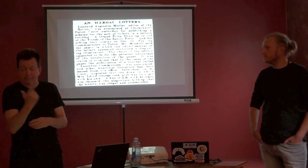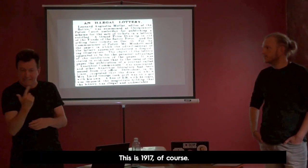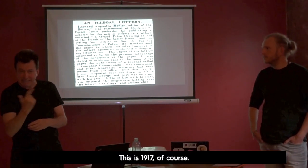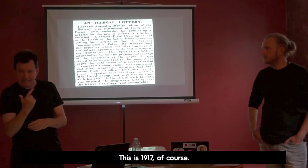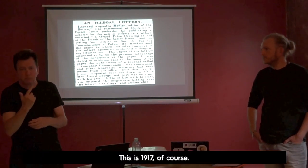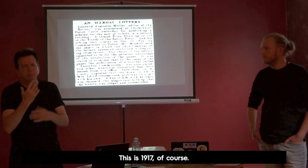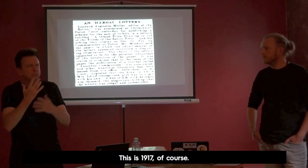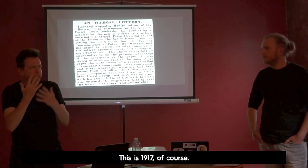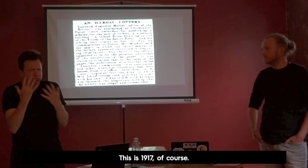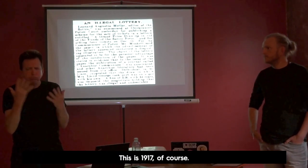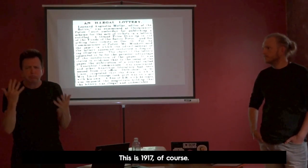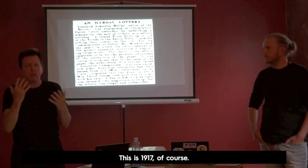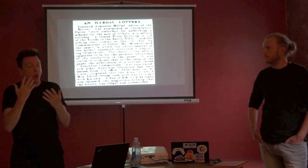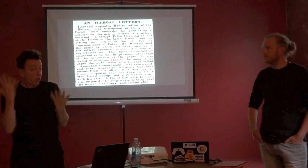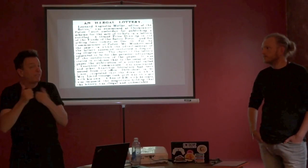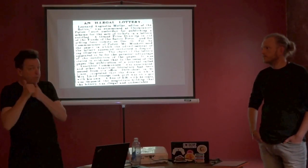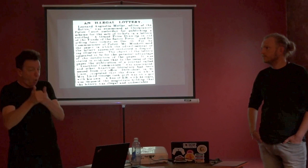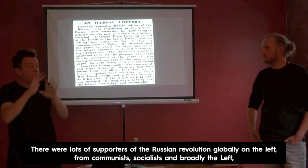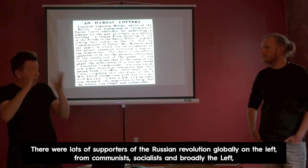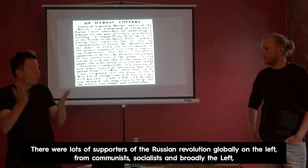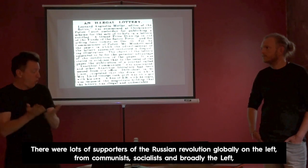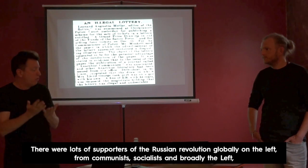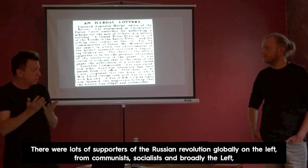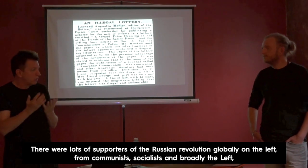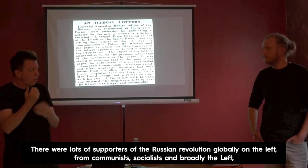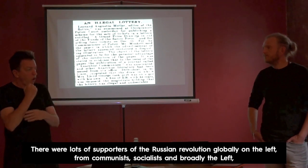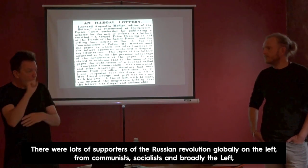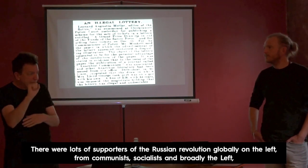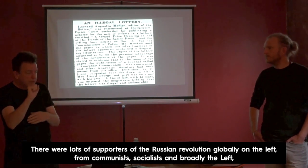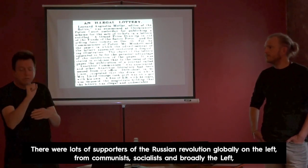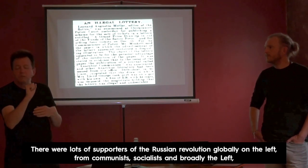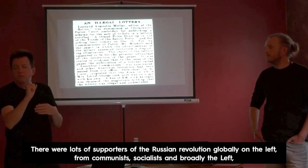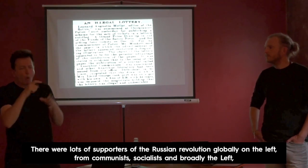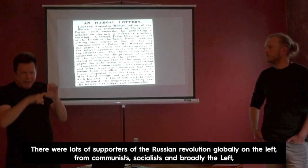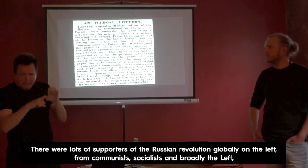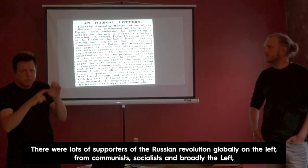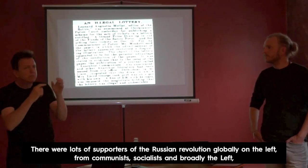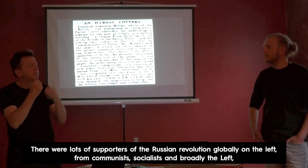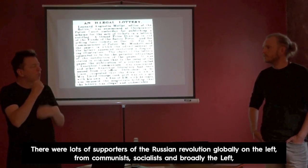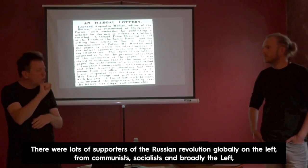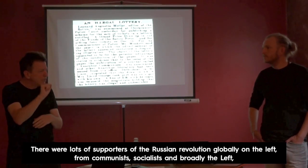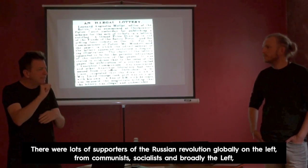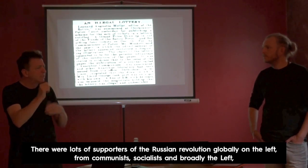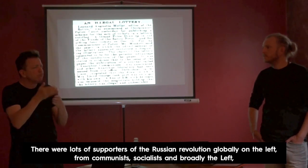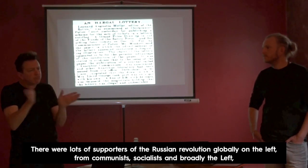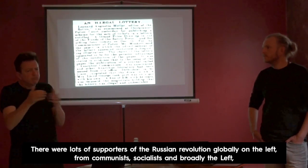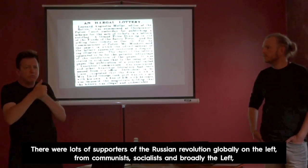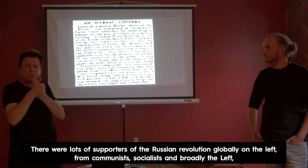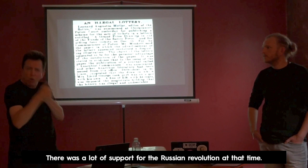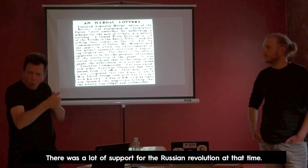So this is 1917, of course. There were lots of supporters around the world on the left, from communists, socialists, and